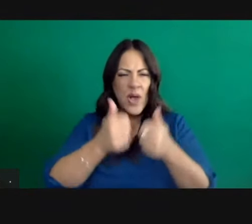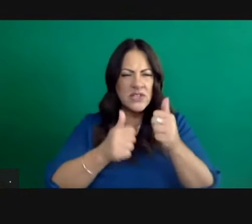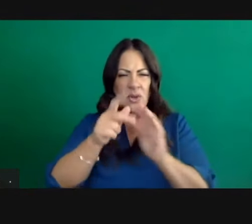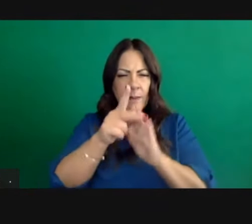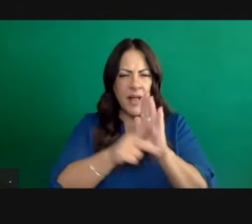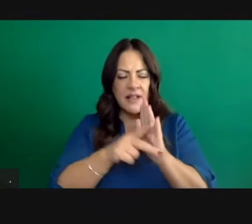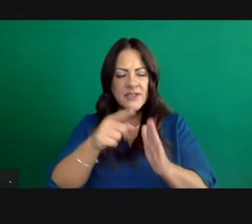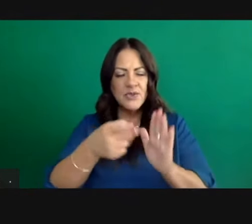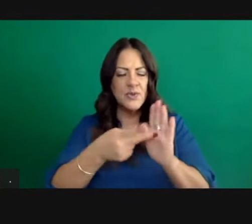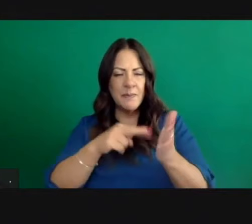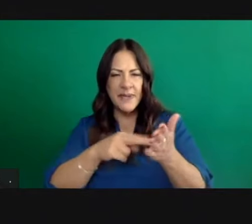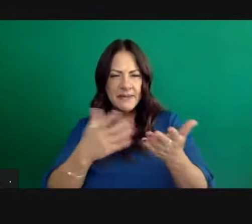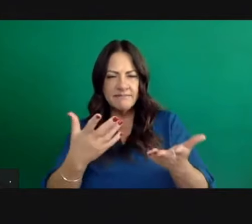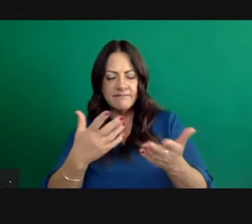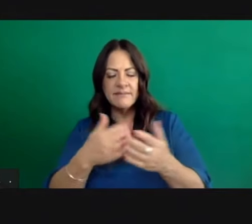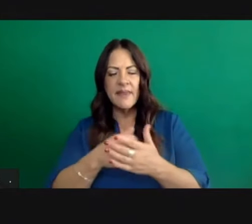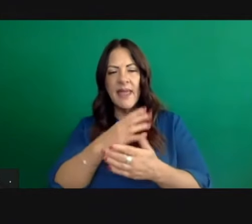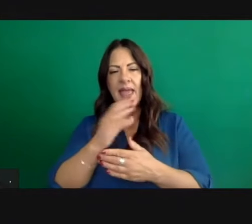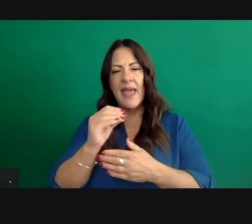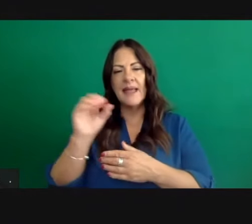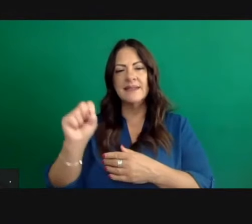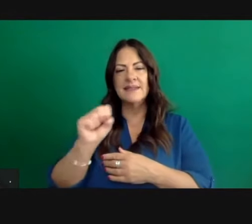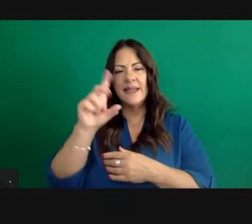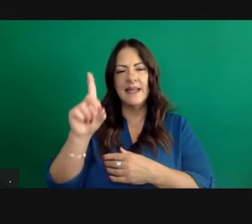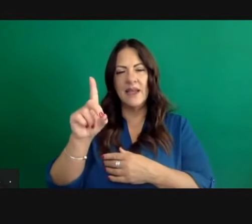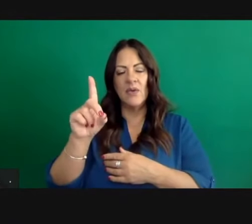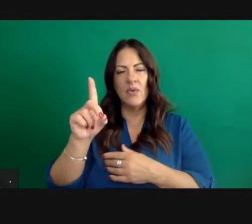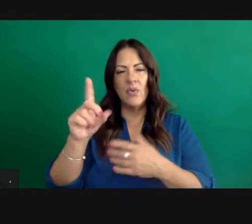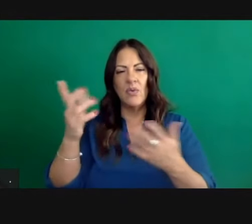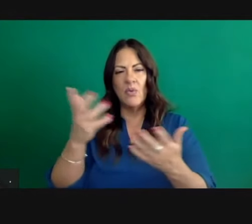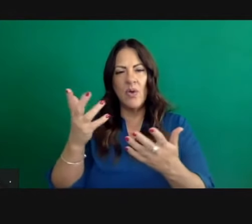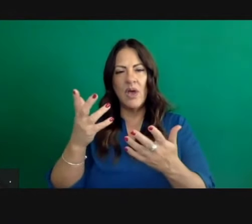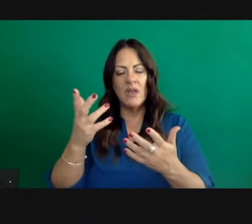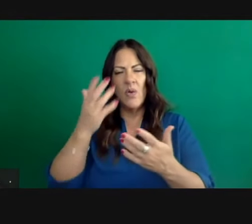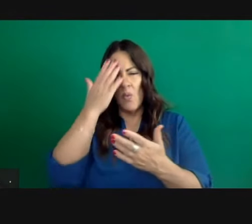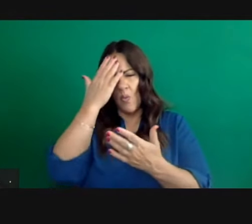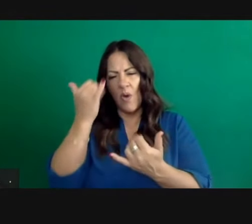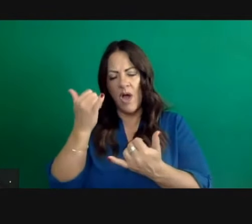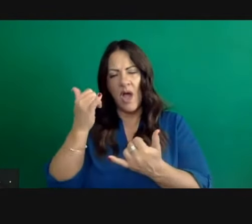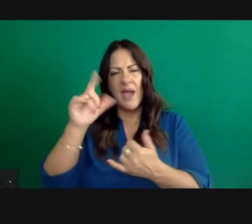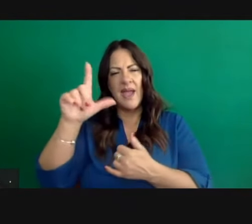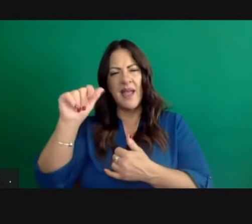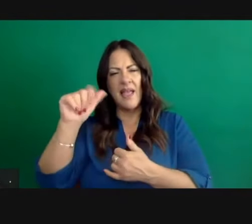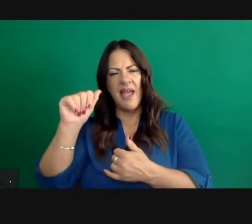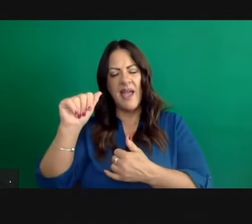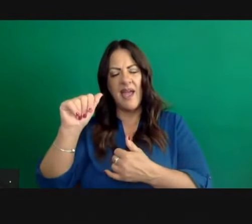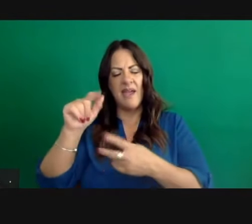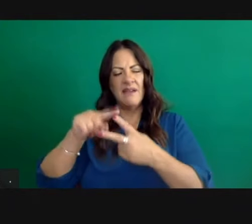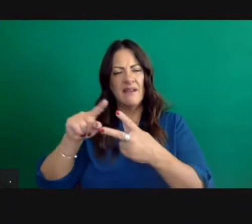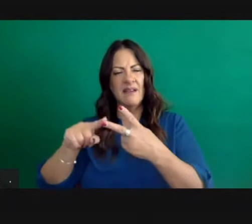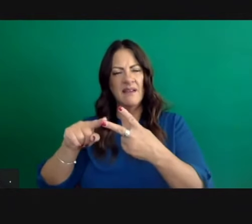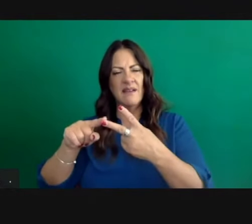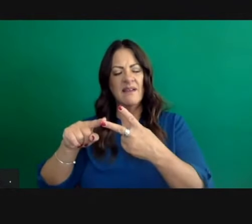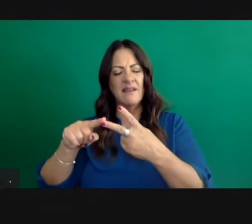looking at San Diego and Sacramento counties, can you discuss what is driving infections in those two counties? And do you